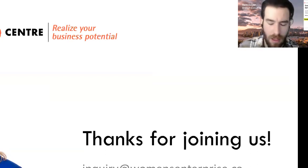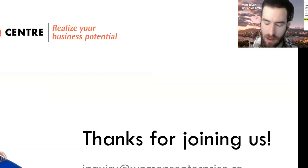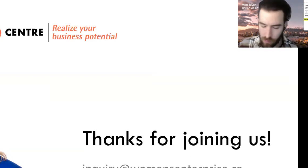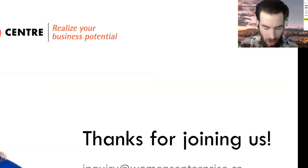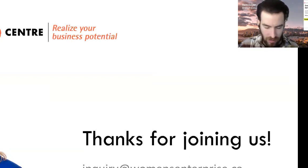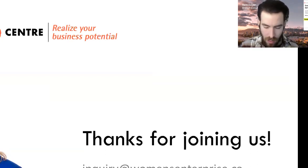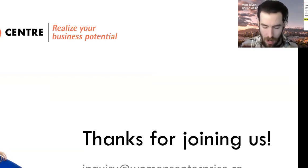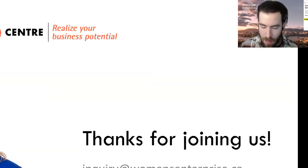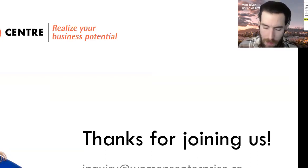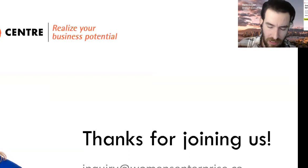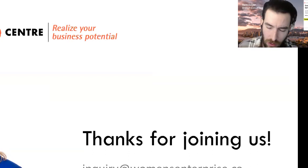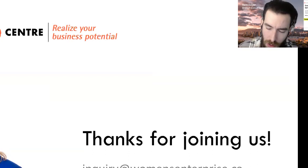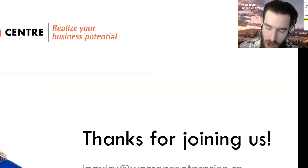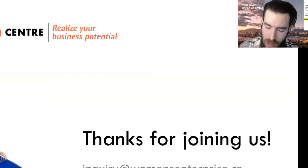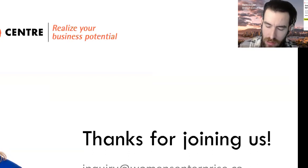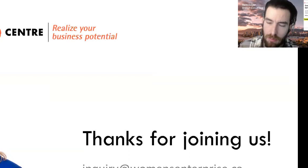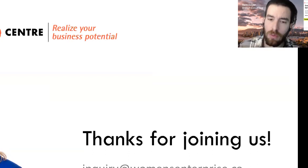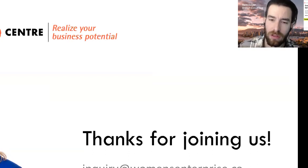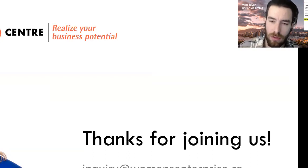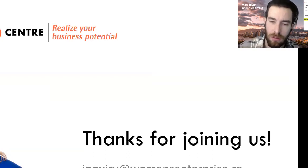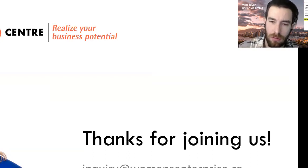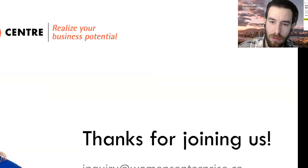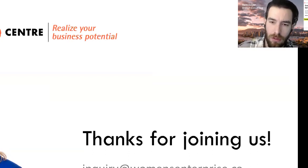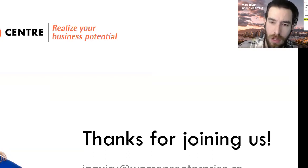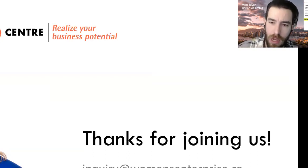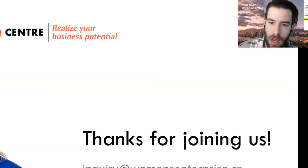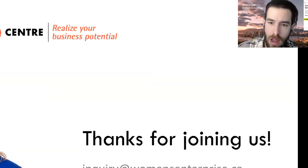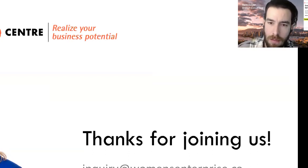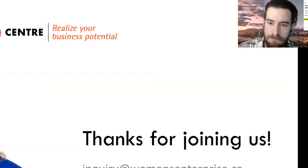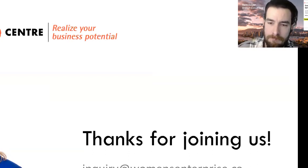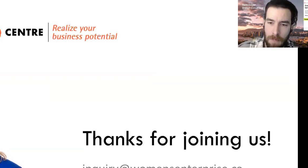But regardless, I'm happy to meet with you.